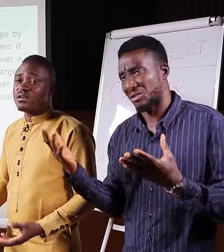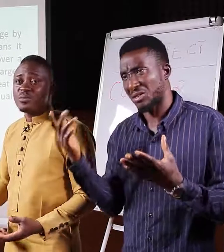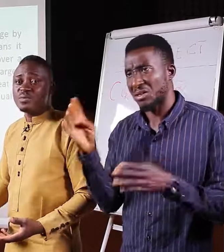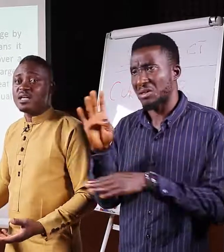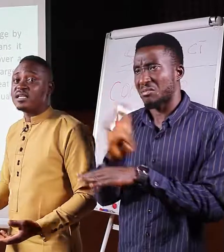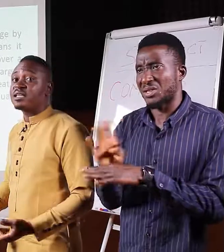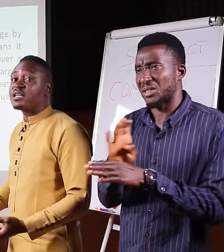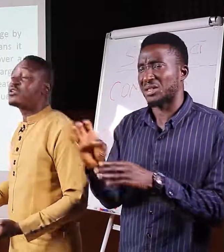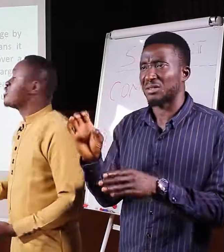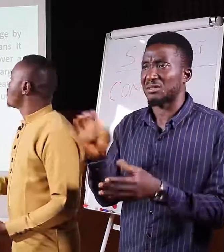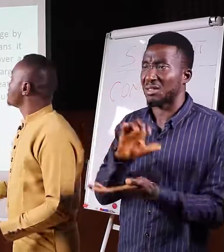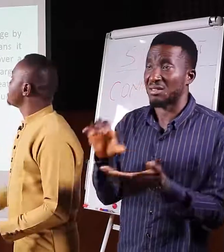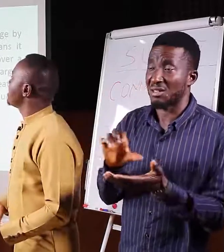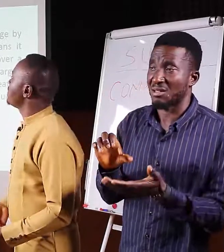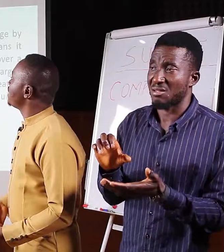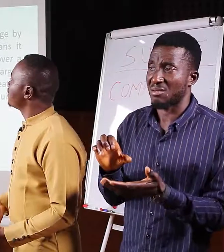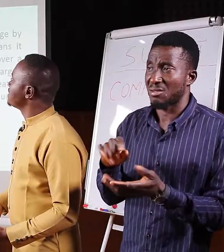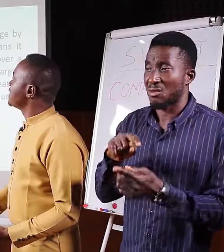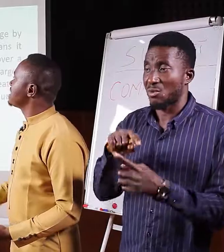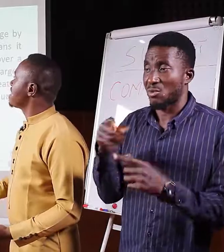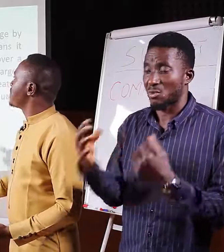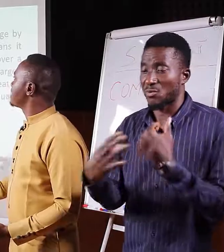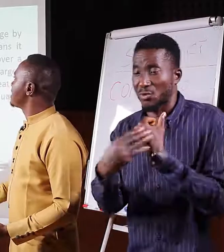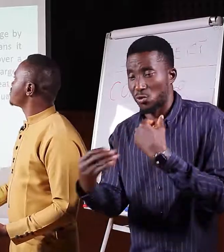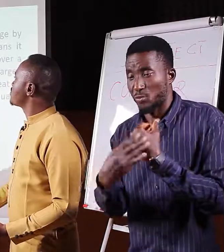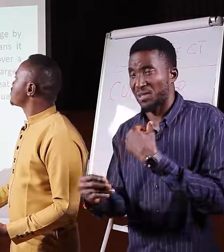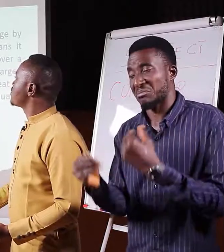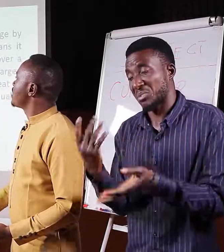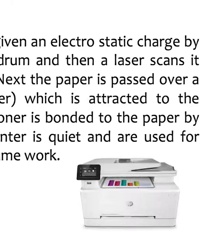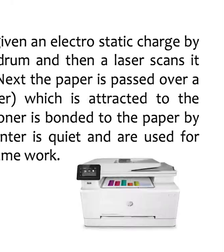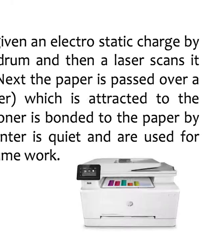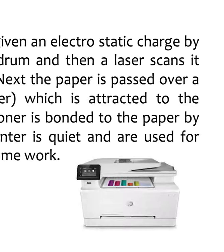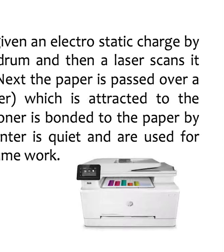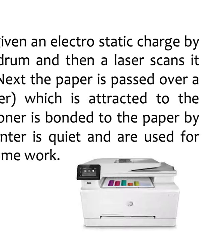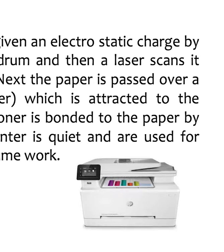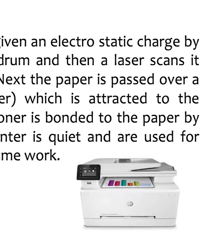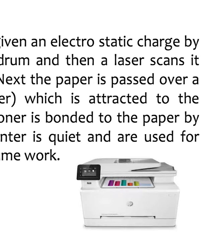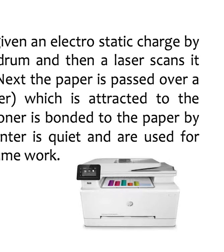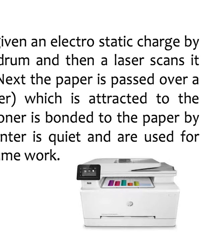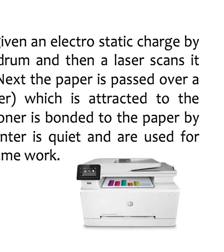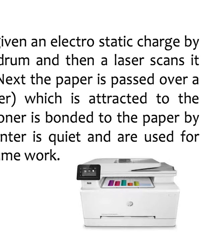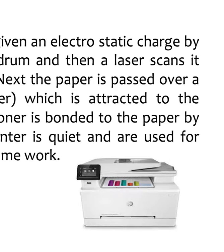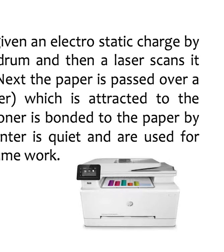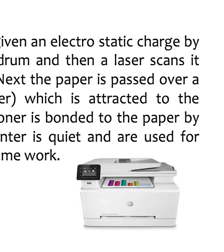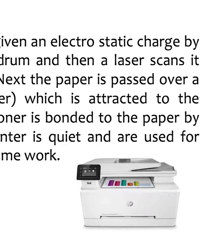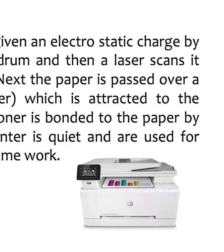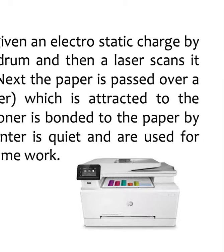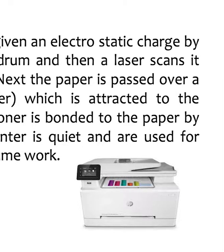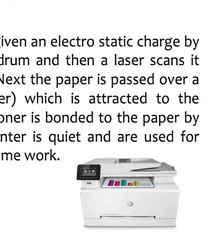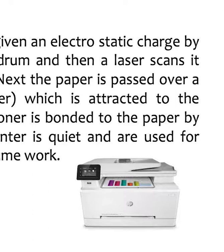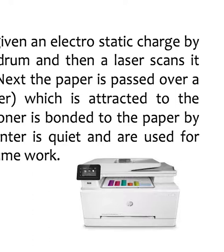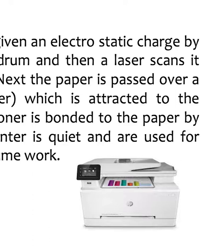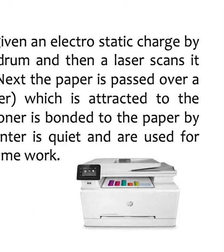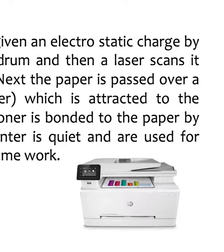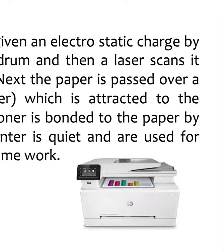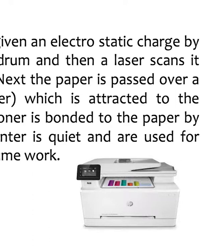centers, computer centers, we see them a lot. The laser printers also, the paper is given an